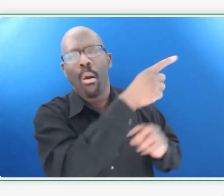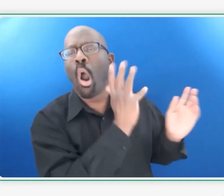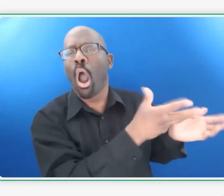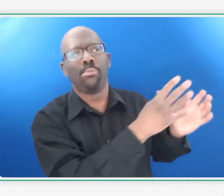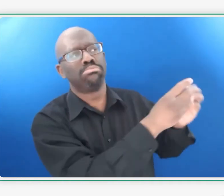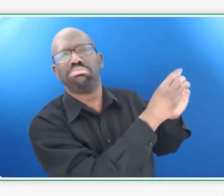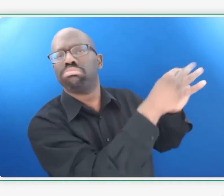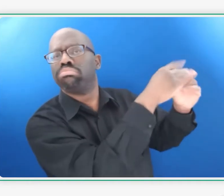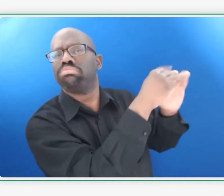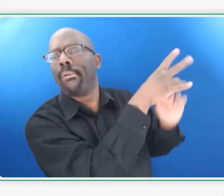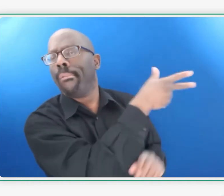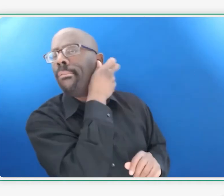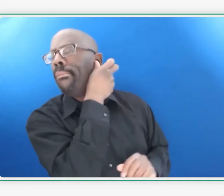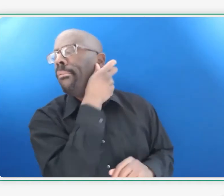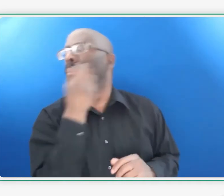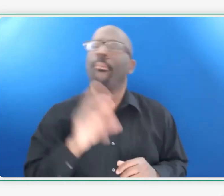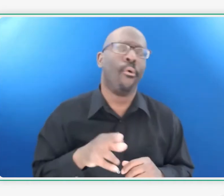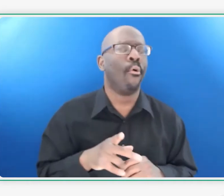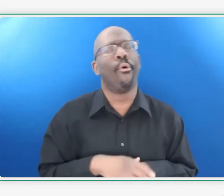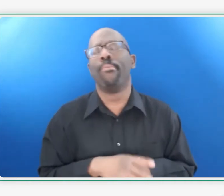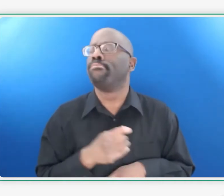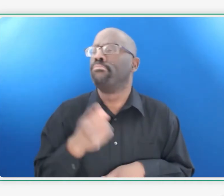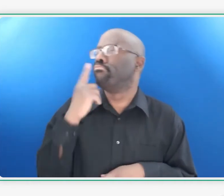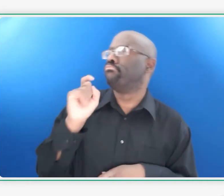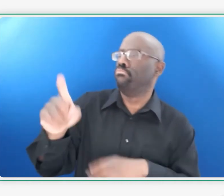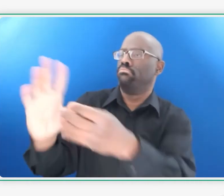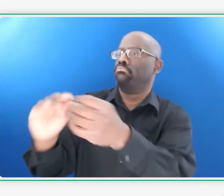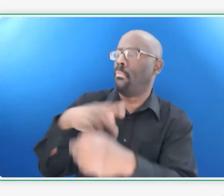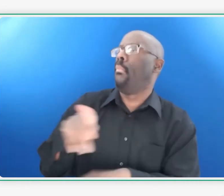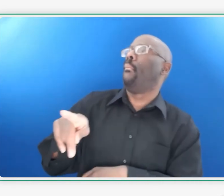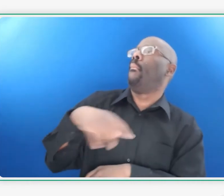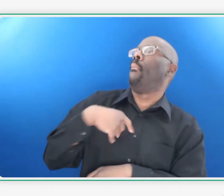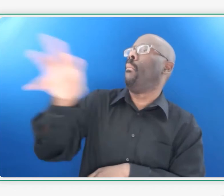So that's the phenomenon when people just overhear conversations.